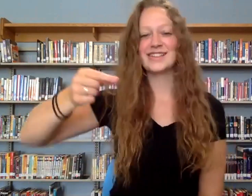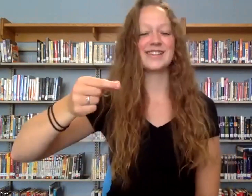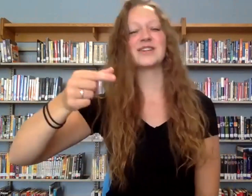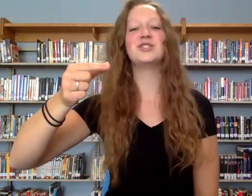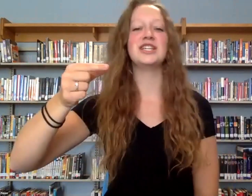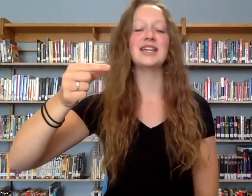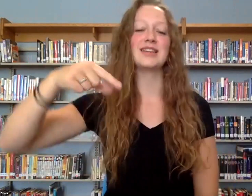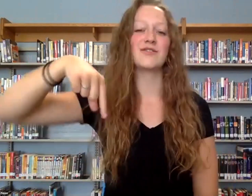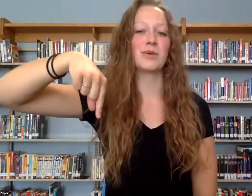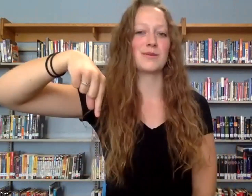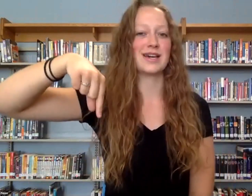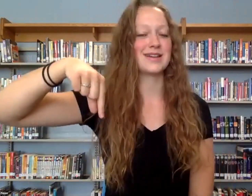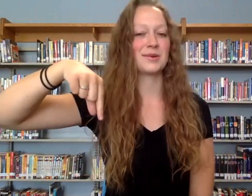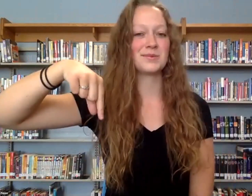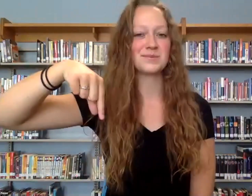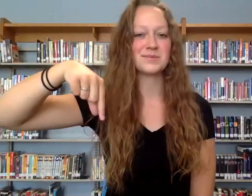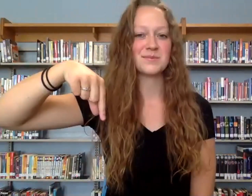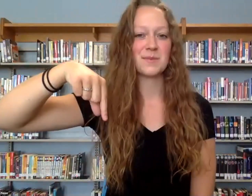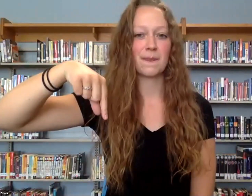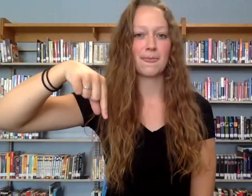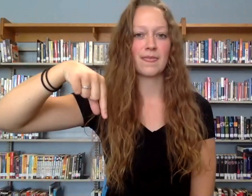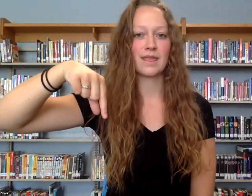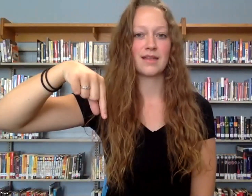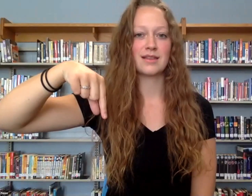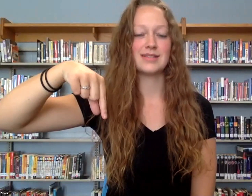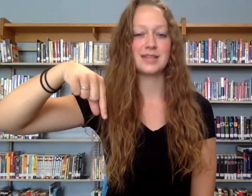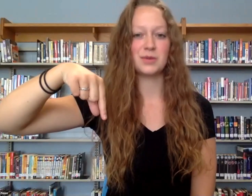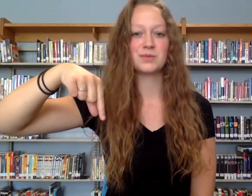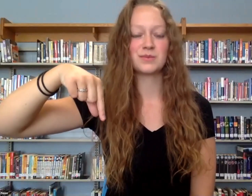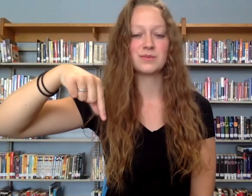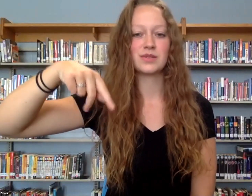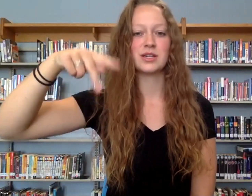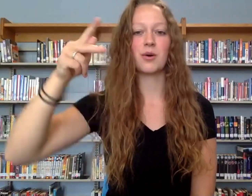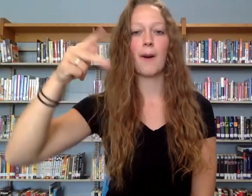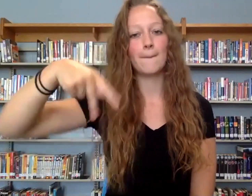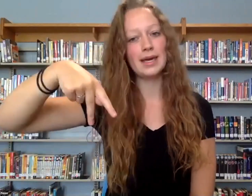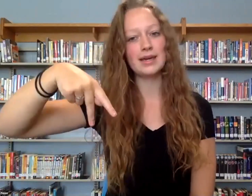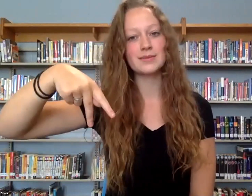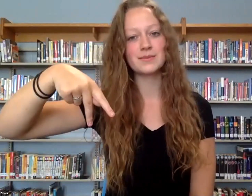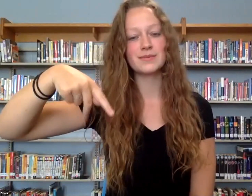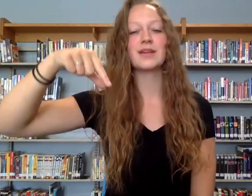Good. So Yeah. G, and then flip it upside down. That's Q. So P,